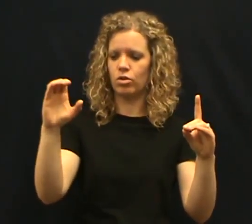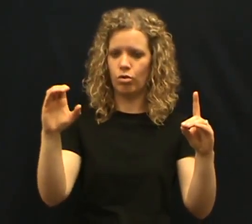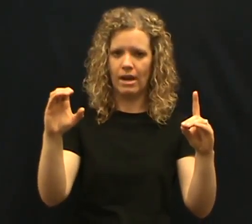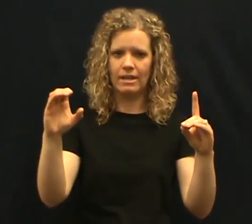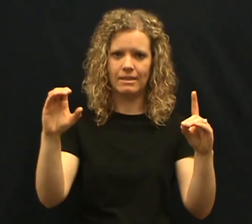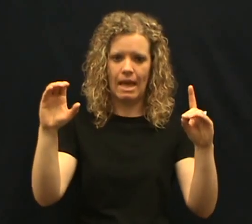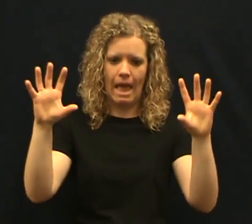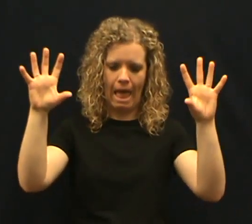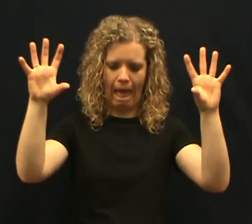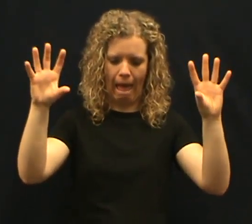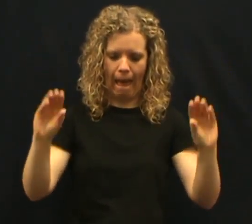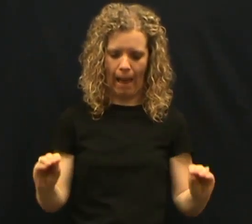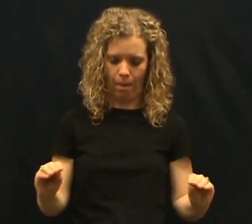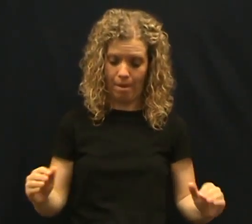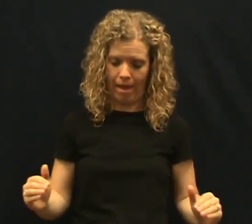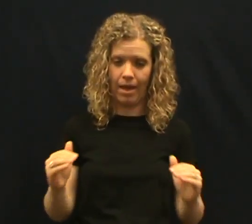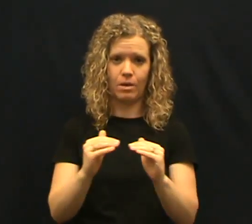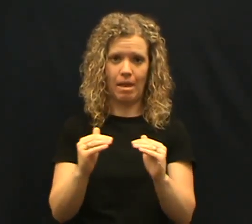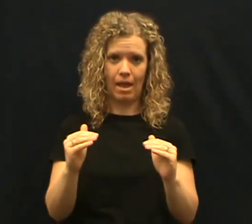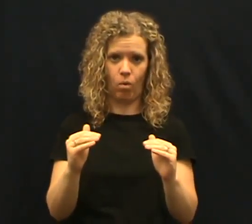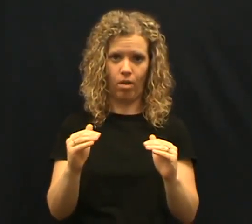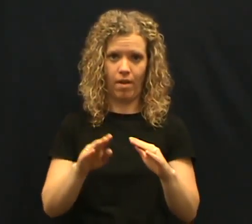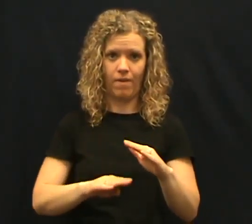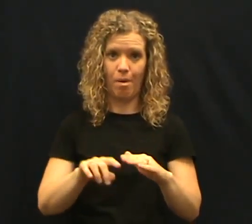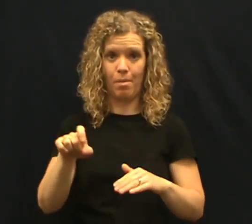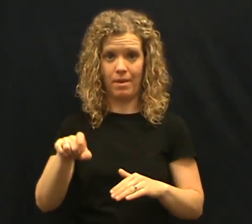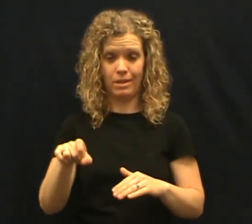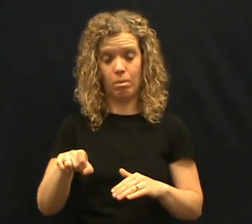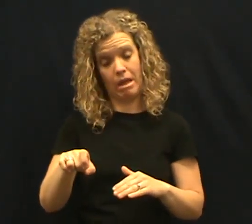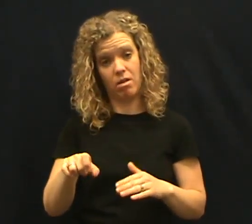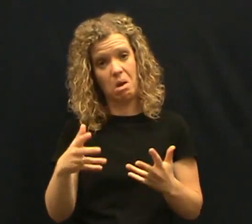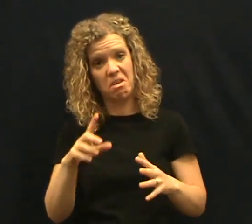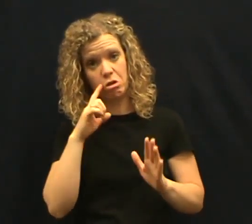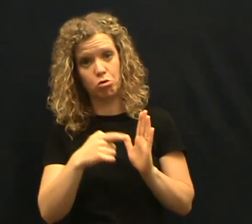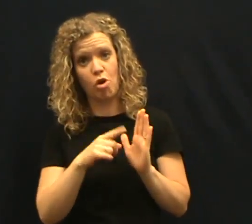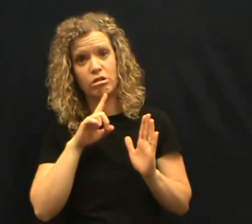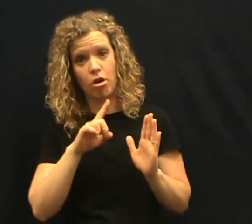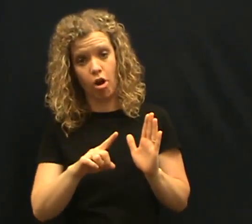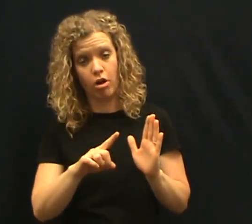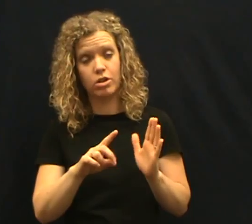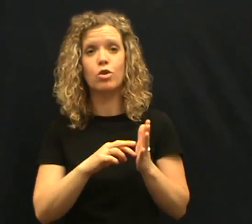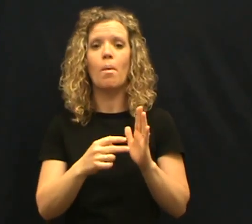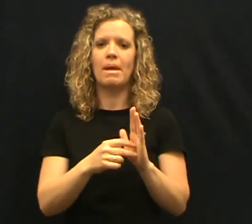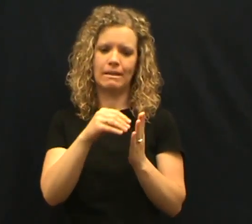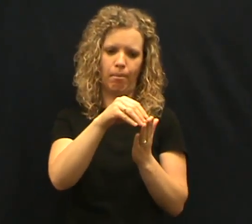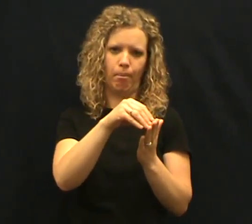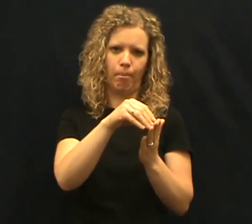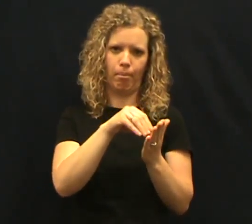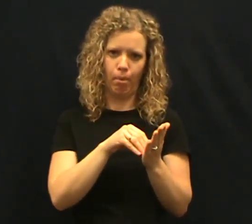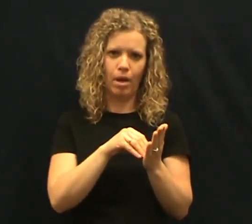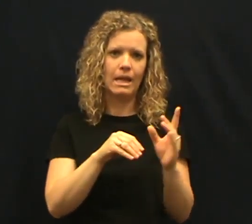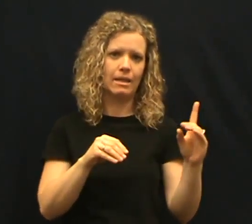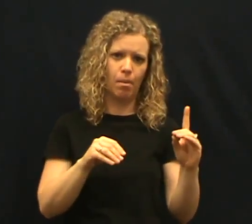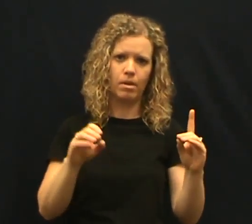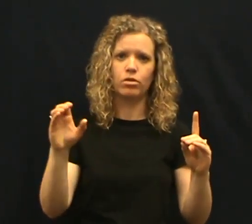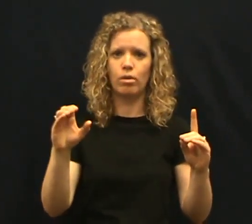bottom, and they are. So we know that at least the entries we've made, the debits have equaled the credits. Now we can go